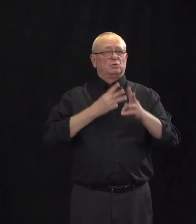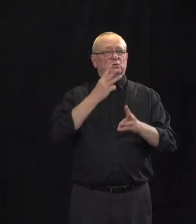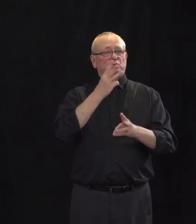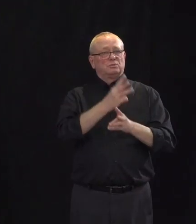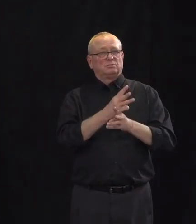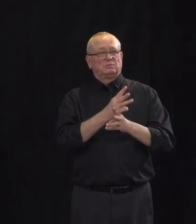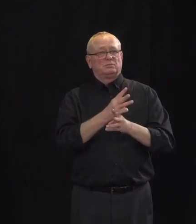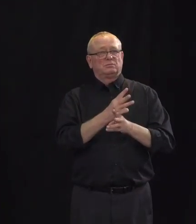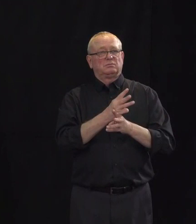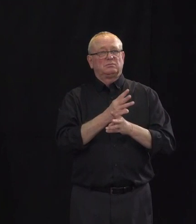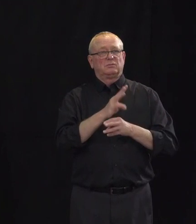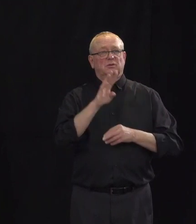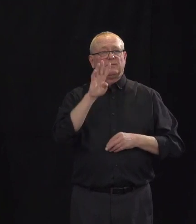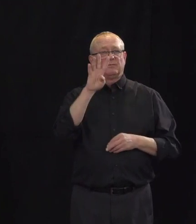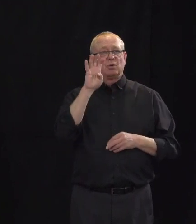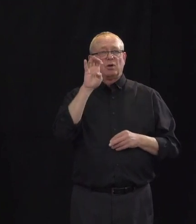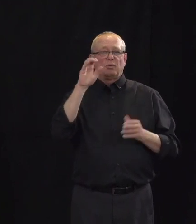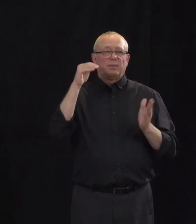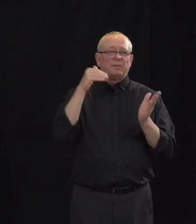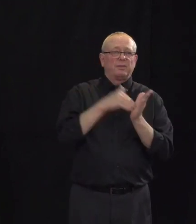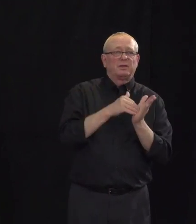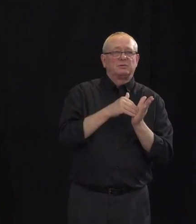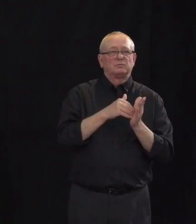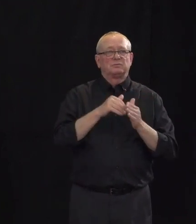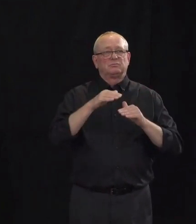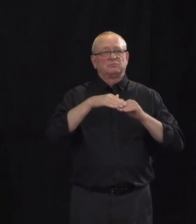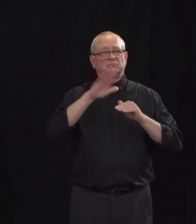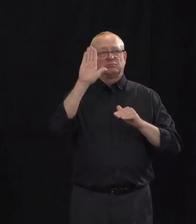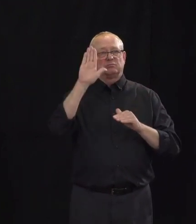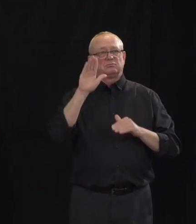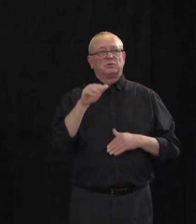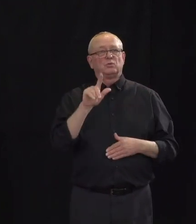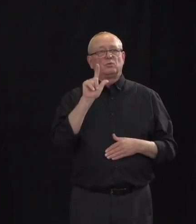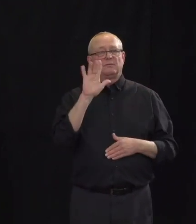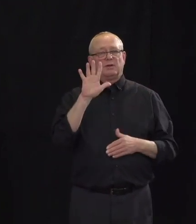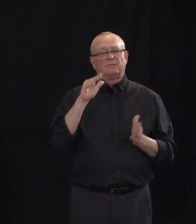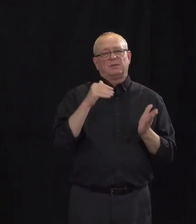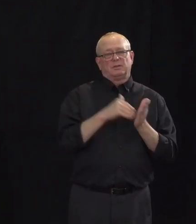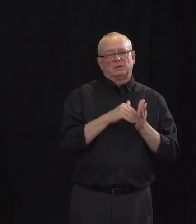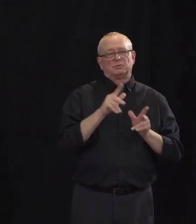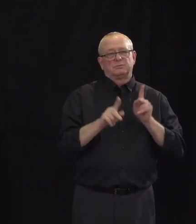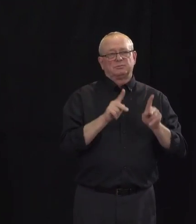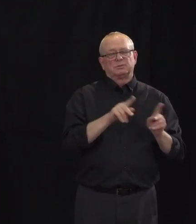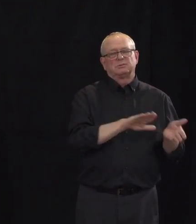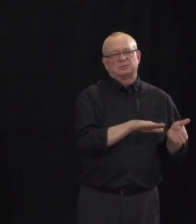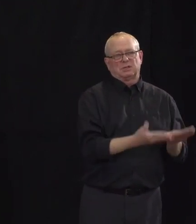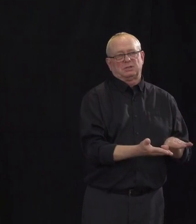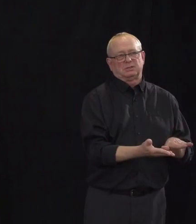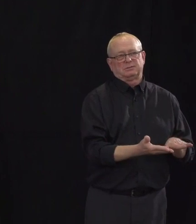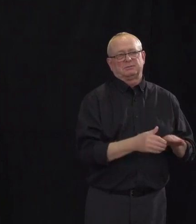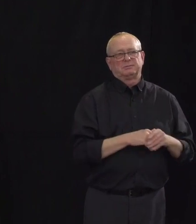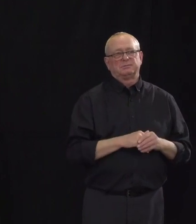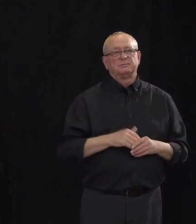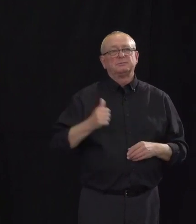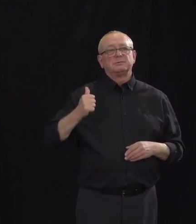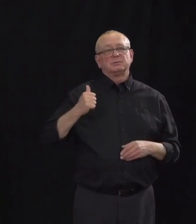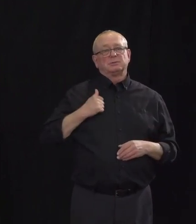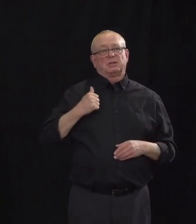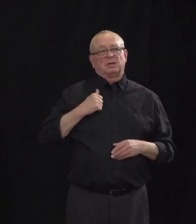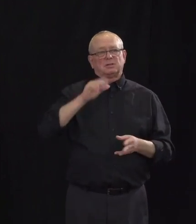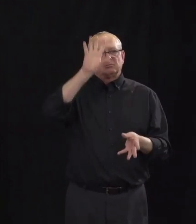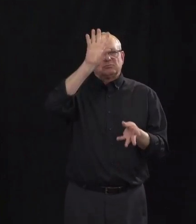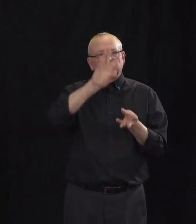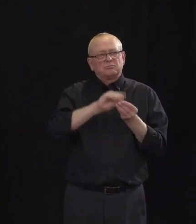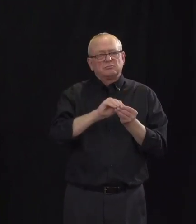deaths have been attributed to the virus. The corresponding numbers in Canada are 4,000 cases and 39